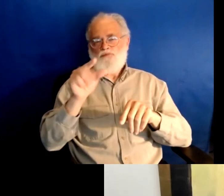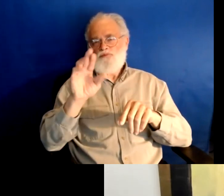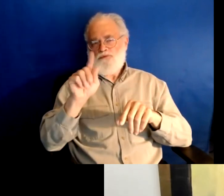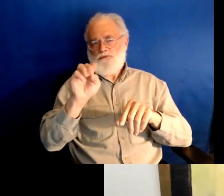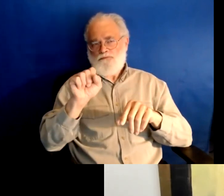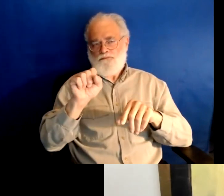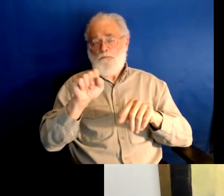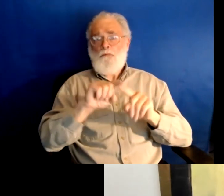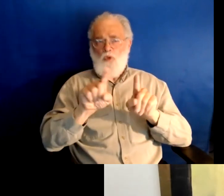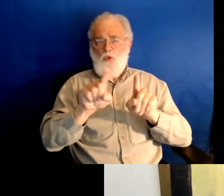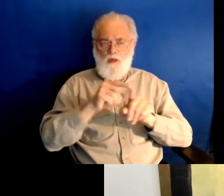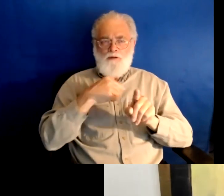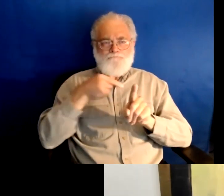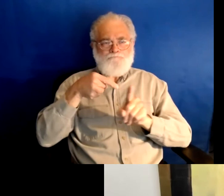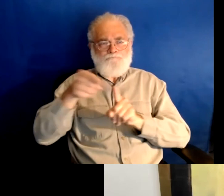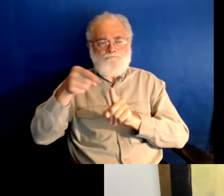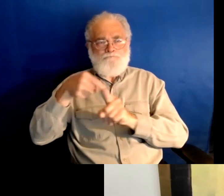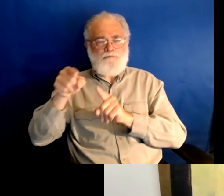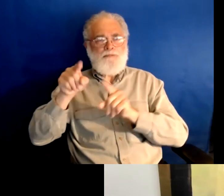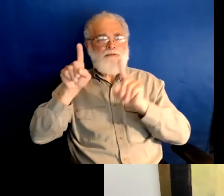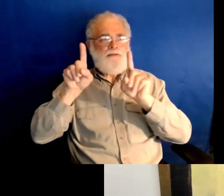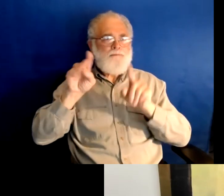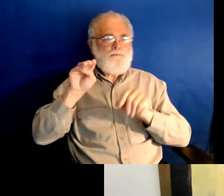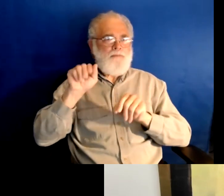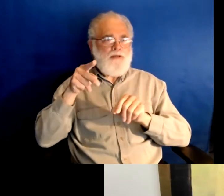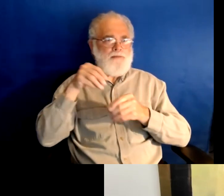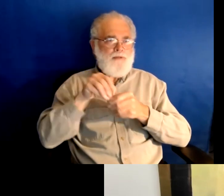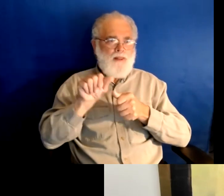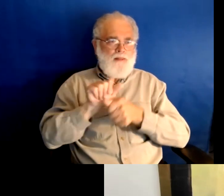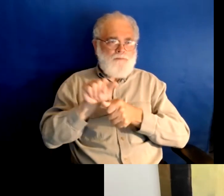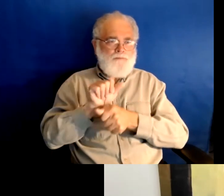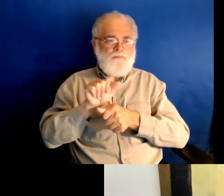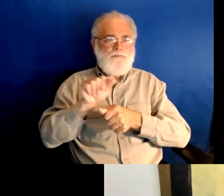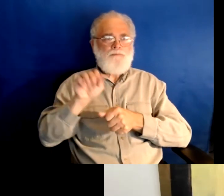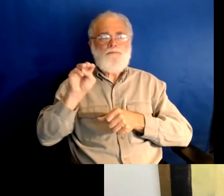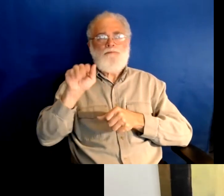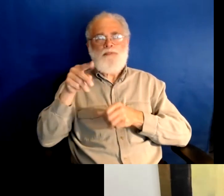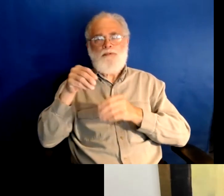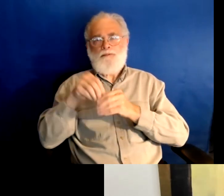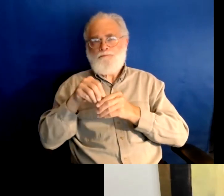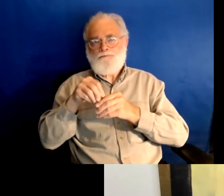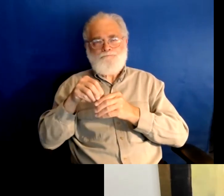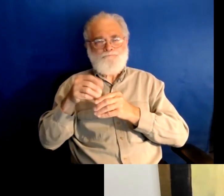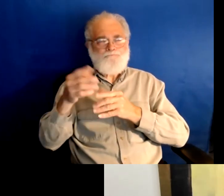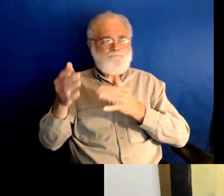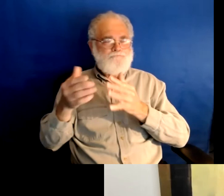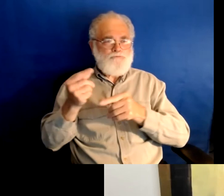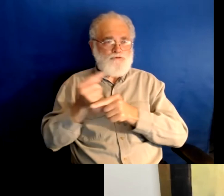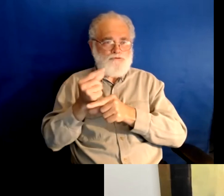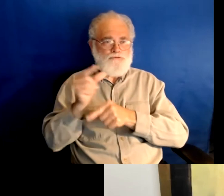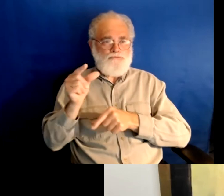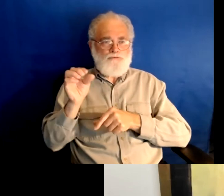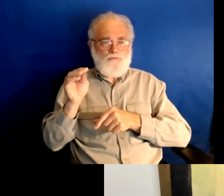general math with grades, but also they have specific testing in math for algebra,